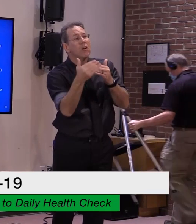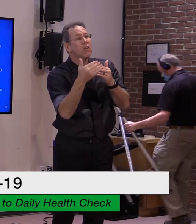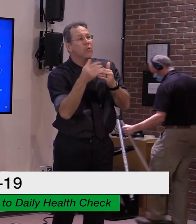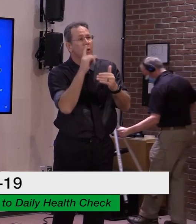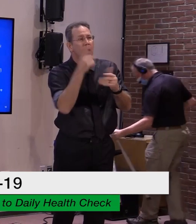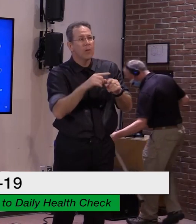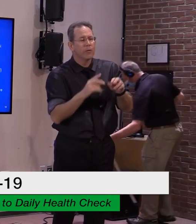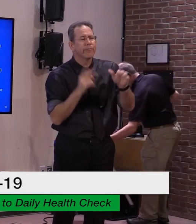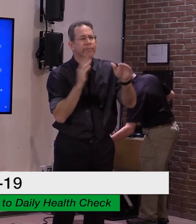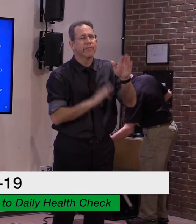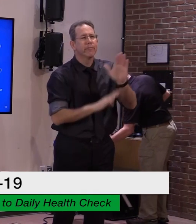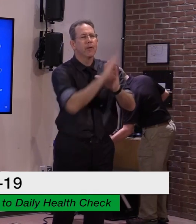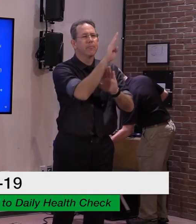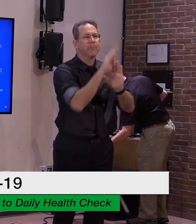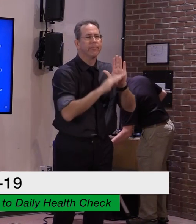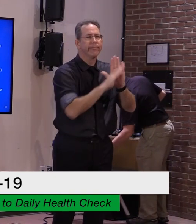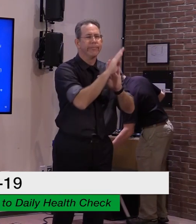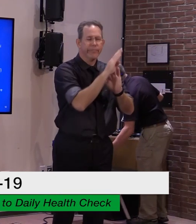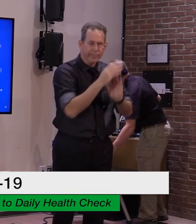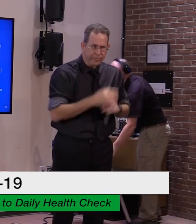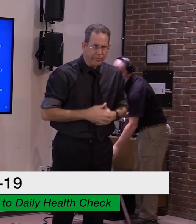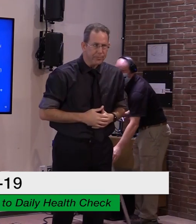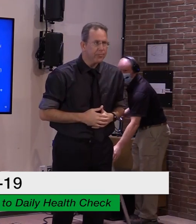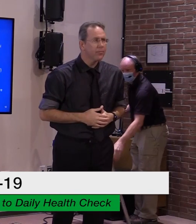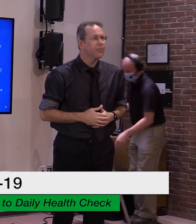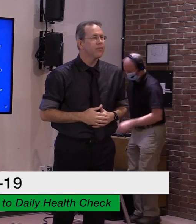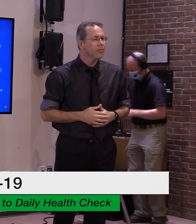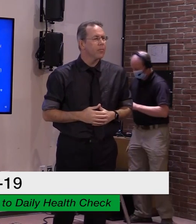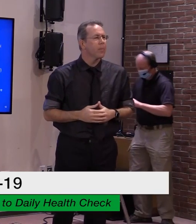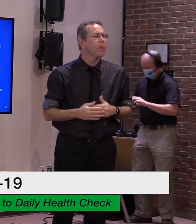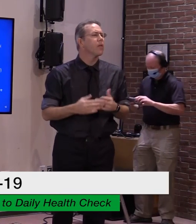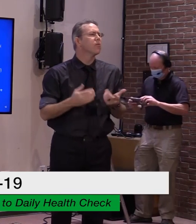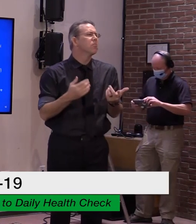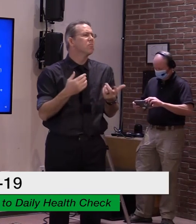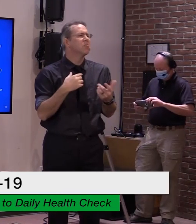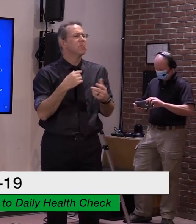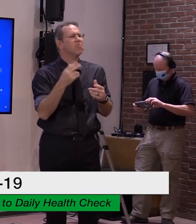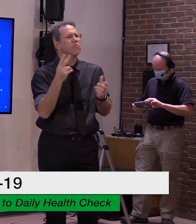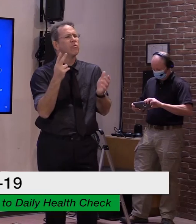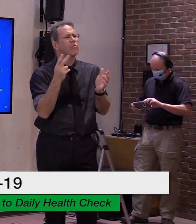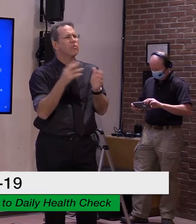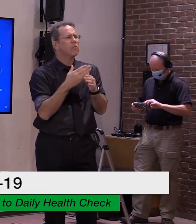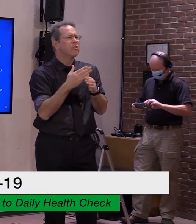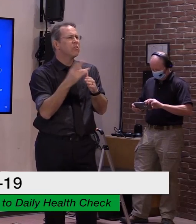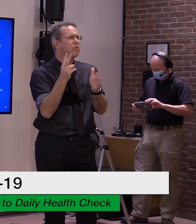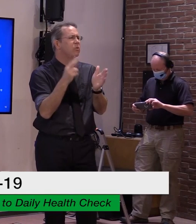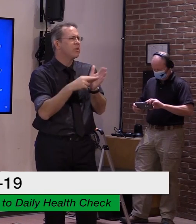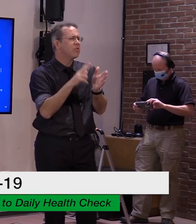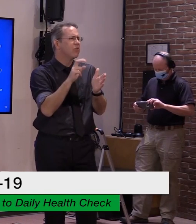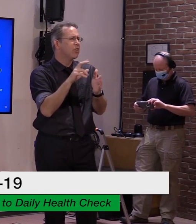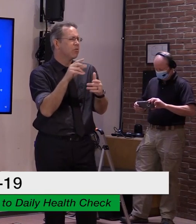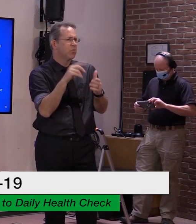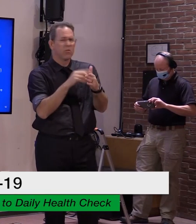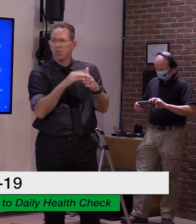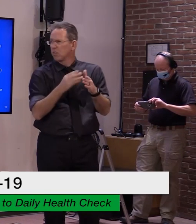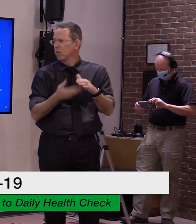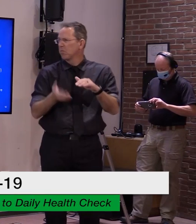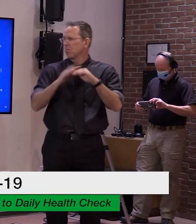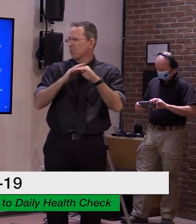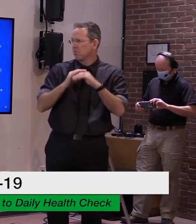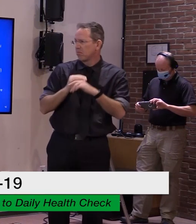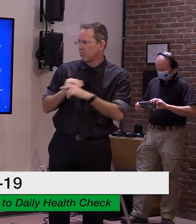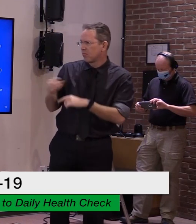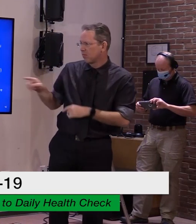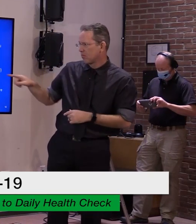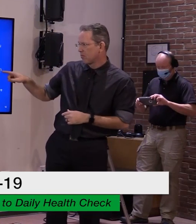from both detected and undetected cases we would see a range of 3 200 to 3 800 new cases resulting simply